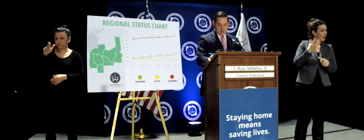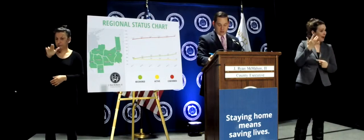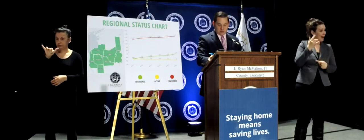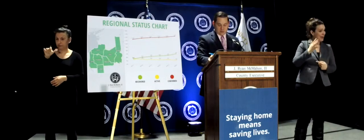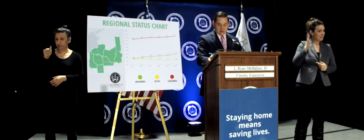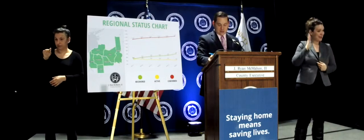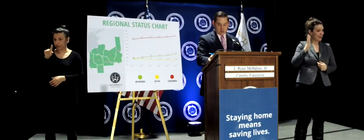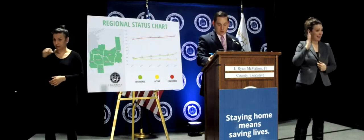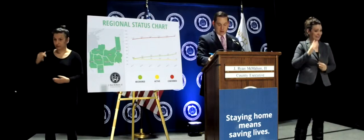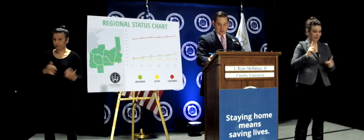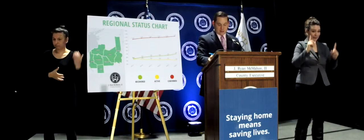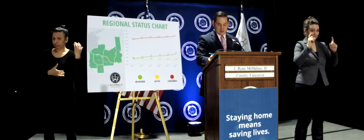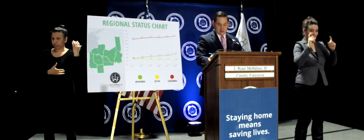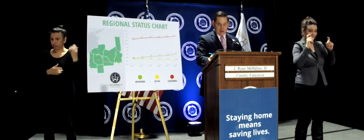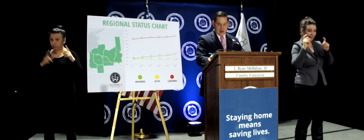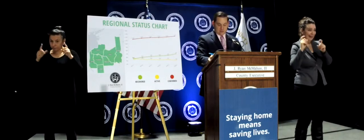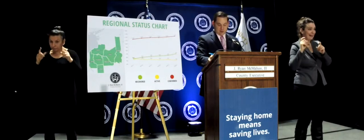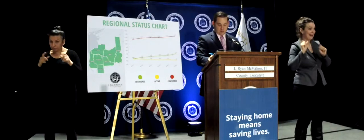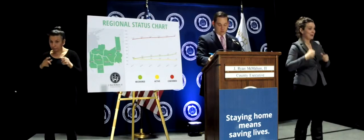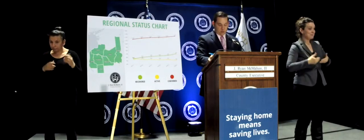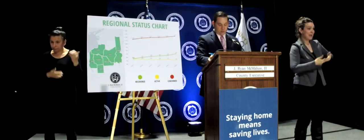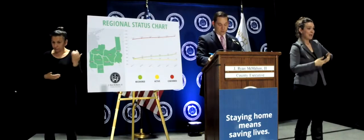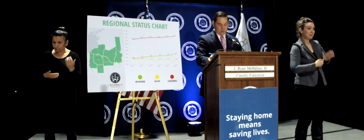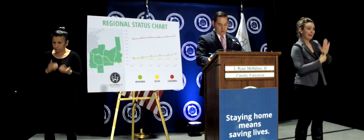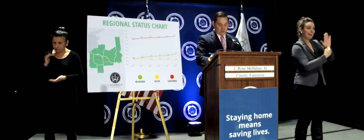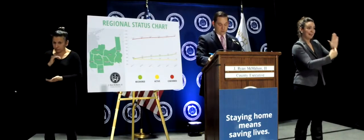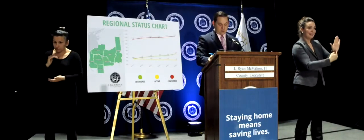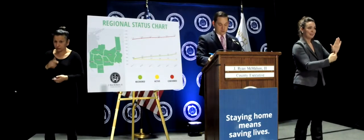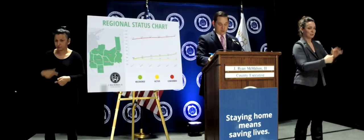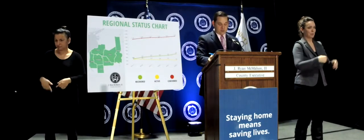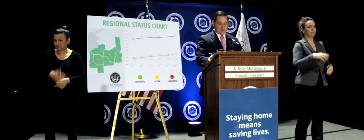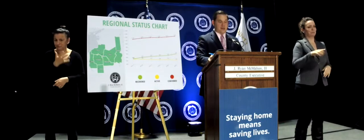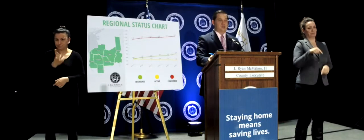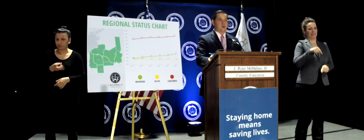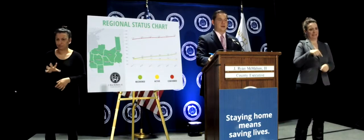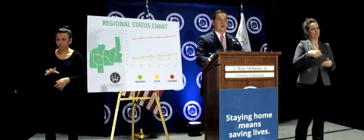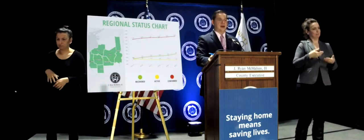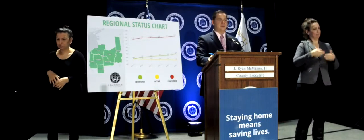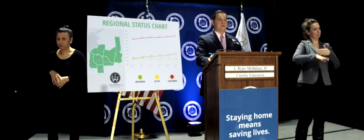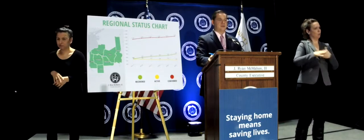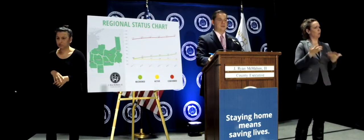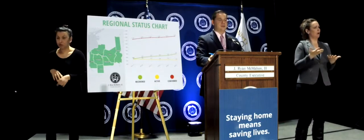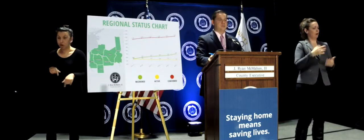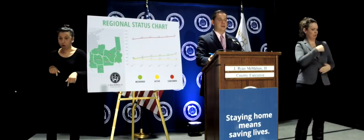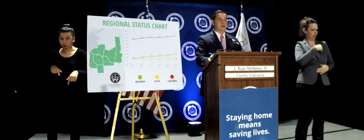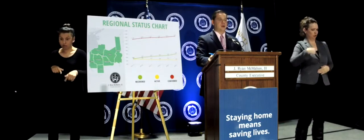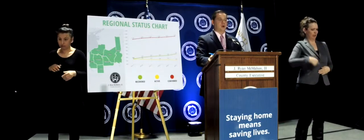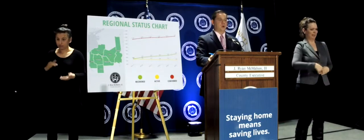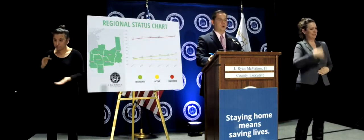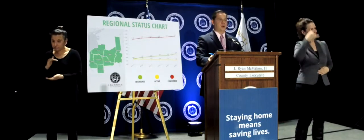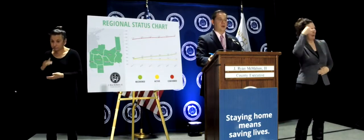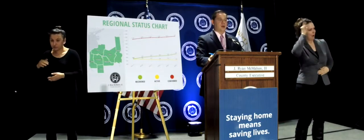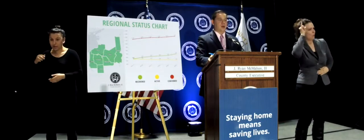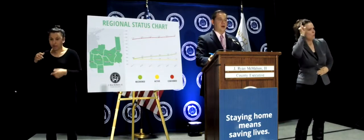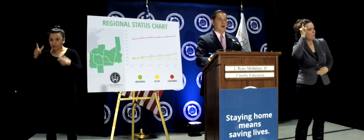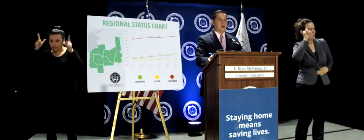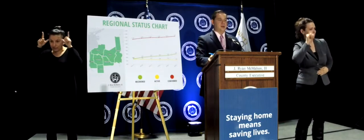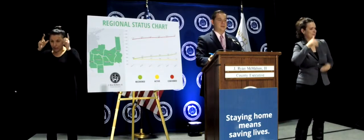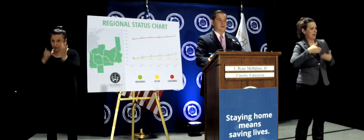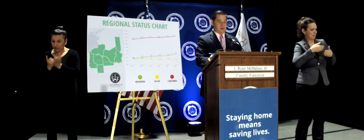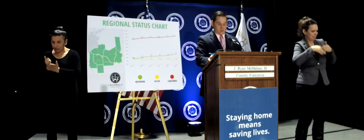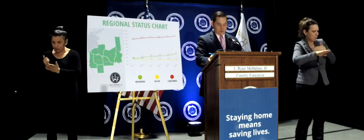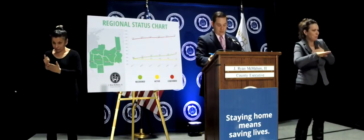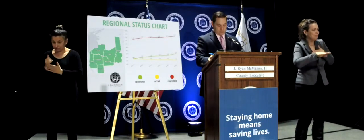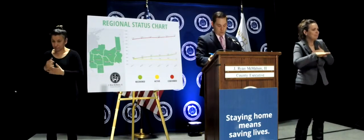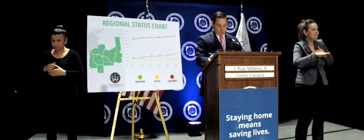We had a baby Saskatchewan calf that was born. What is a baby Saskatchewan calf? That is a big goat.